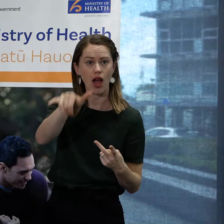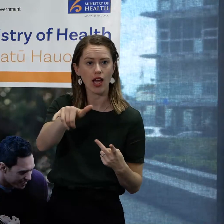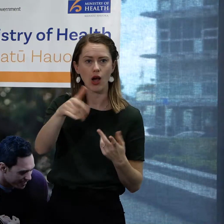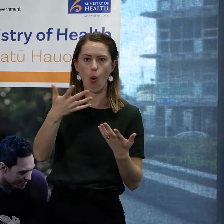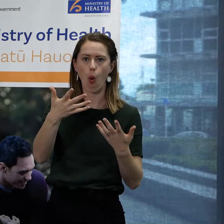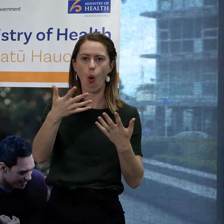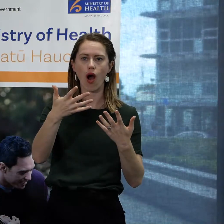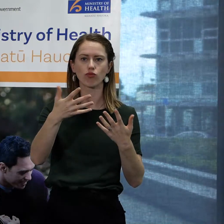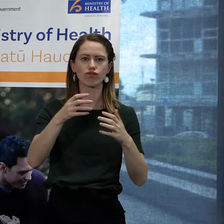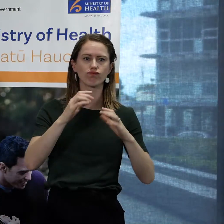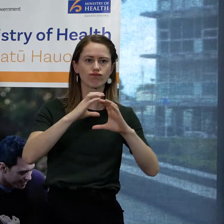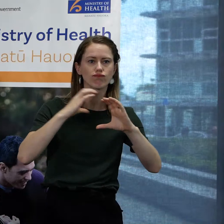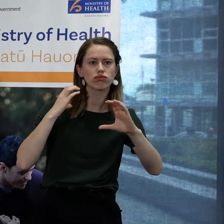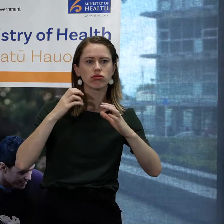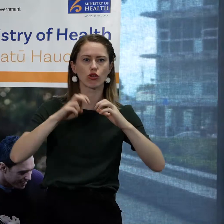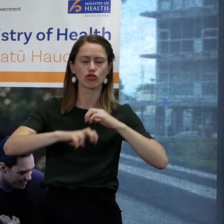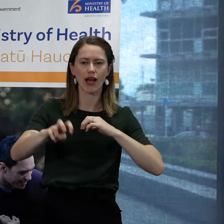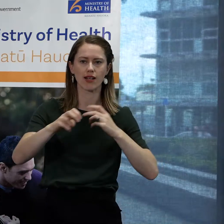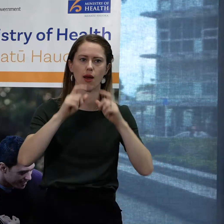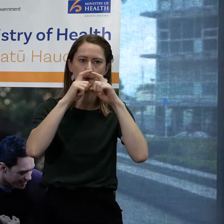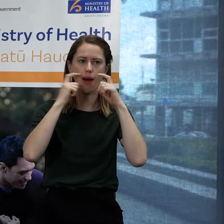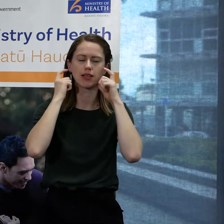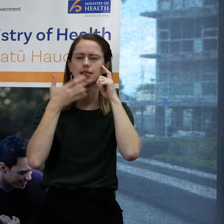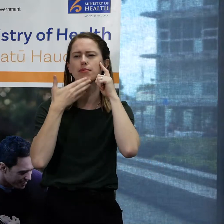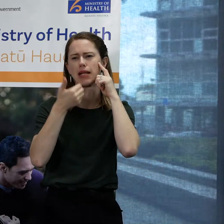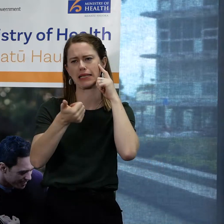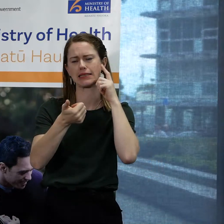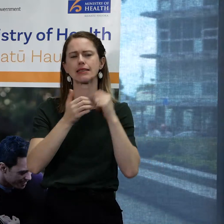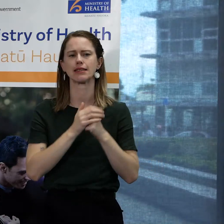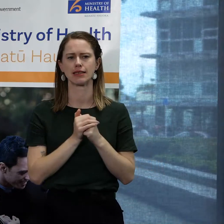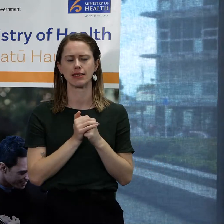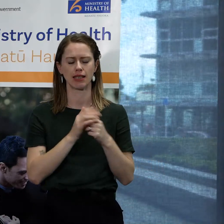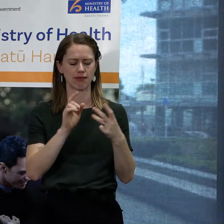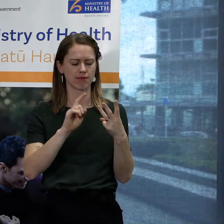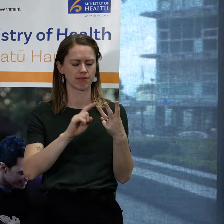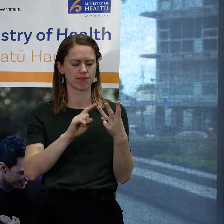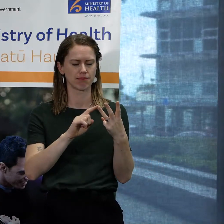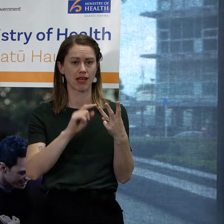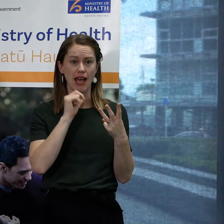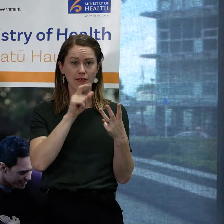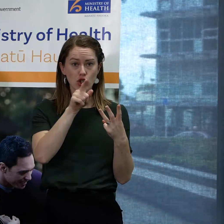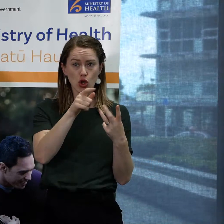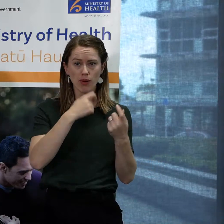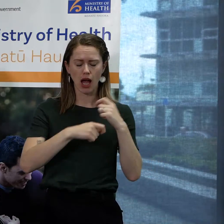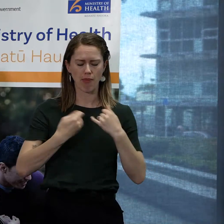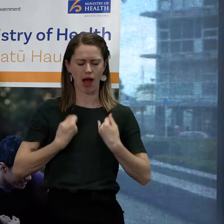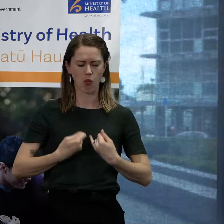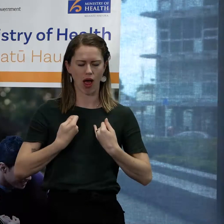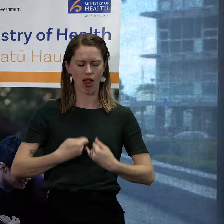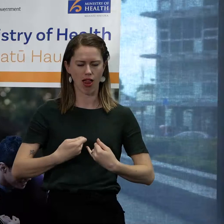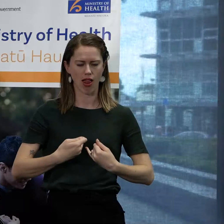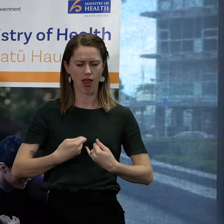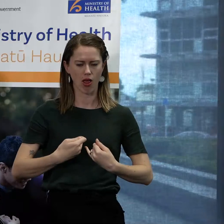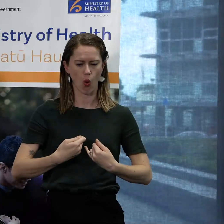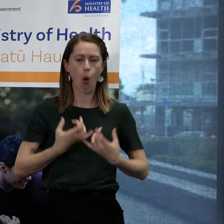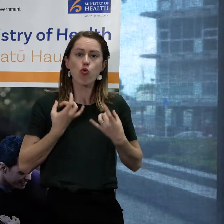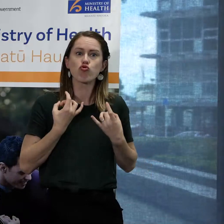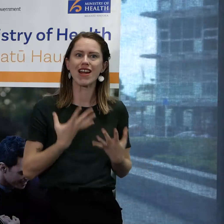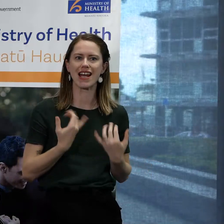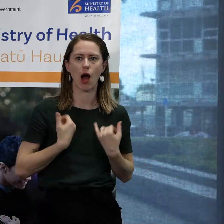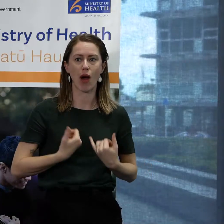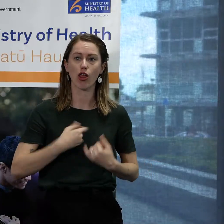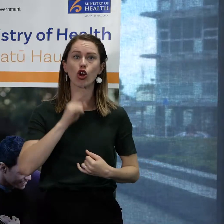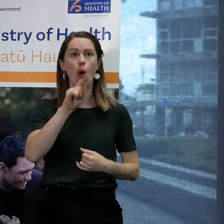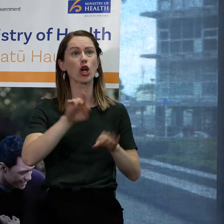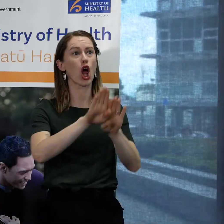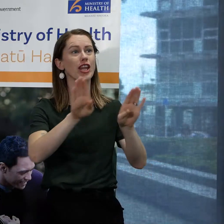public transport, use a mask is my strong advice. And of course, if you become unwell or are unwell, don't go on